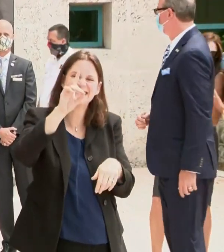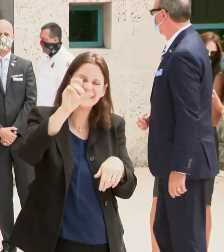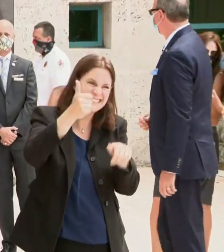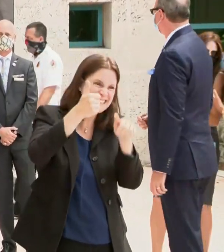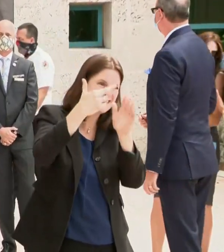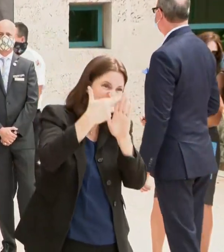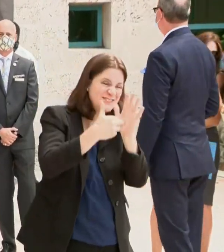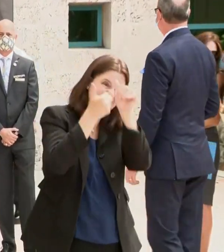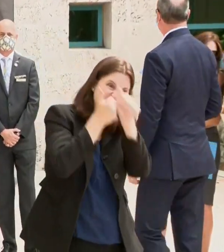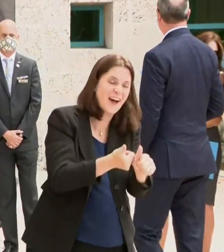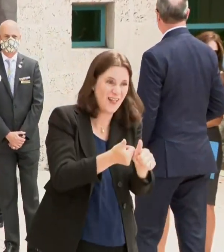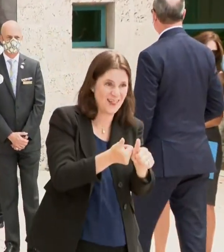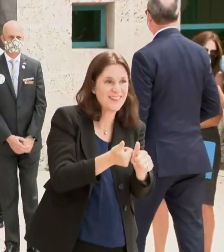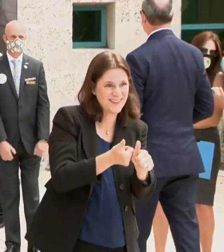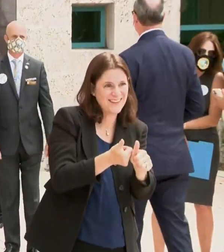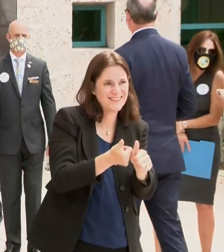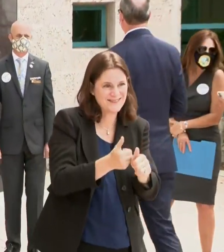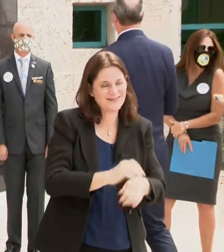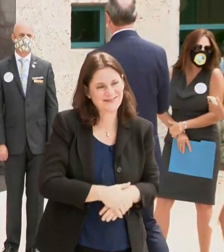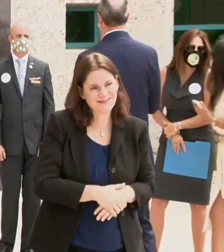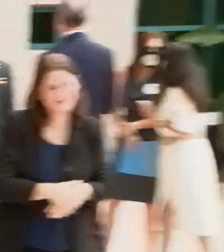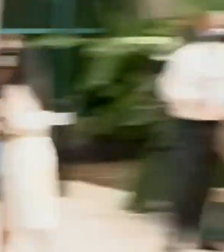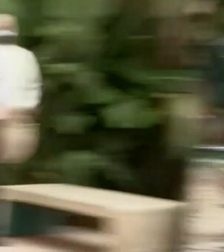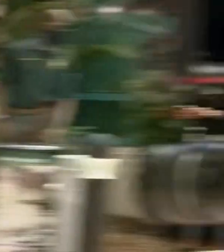guidelines. crew, of it's The Perfectly, running they're the really in in order to work toimSorry. you.